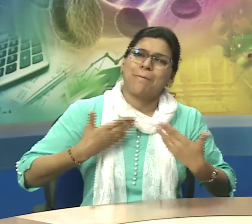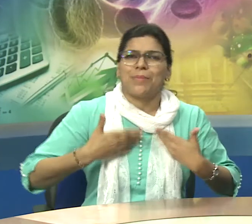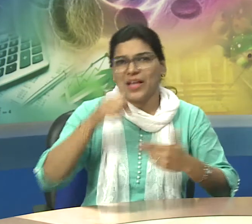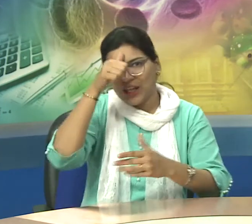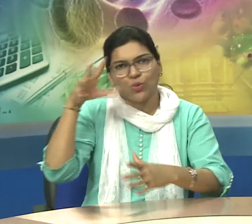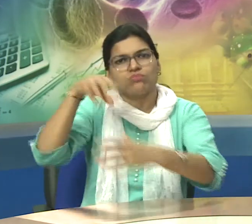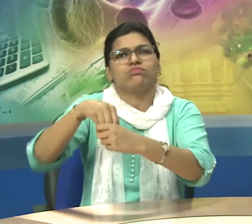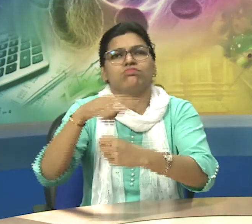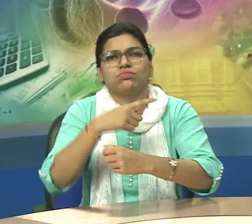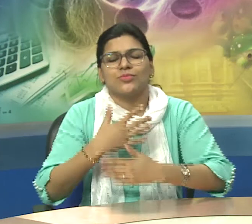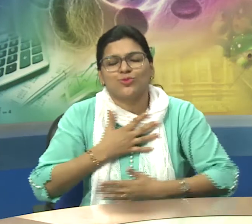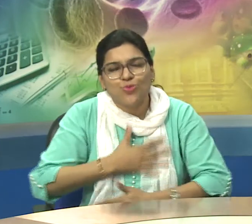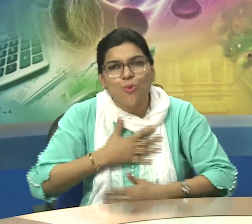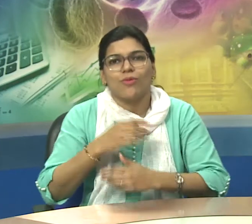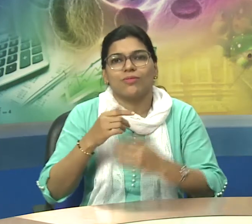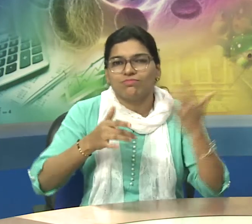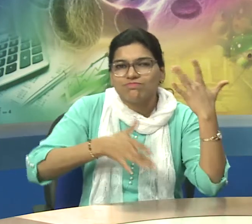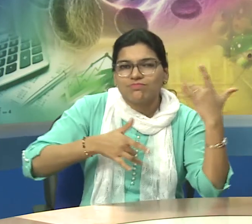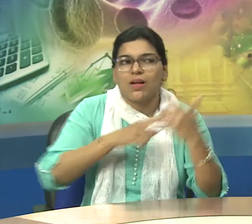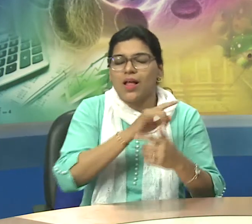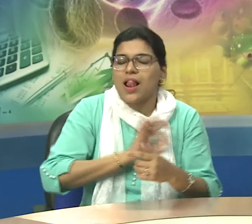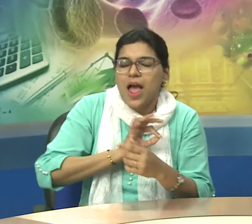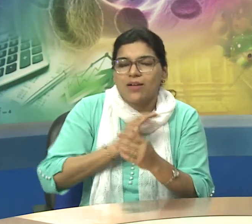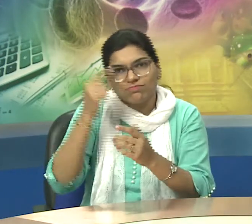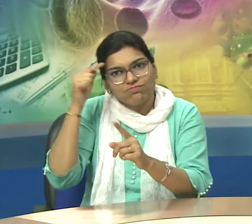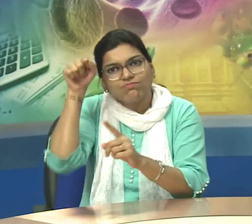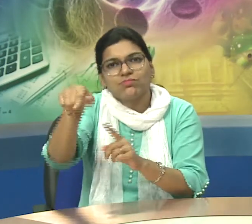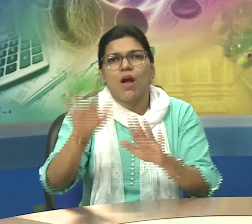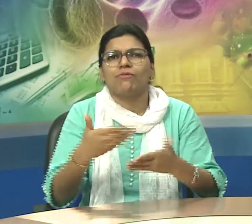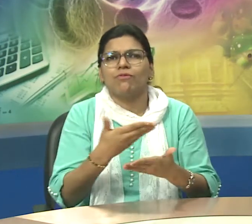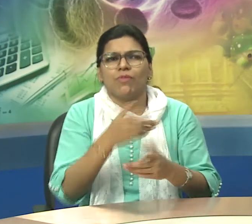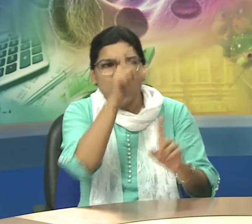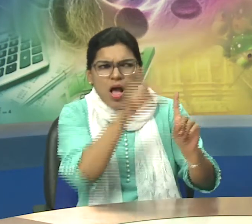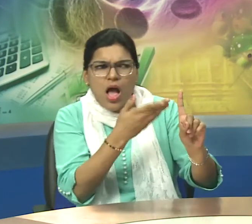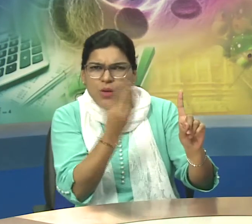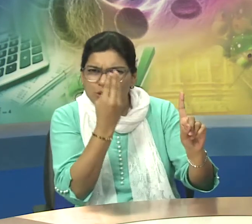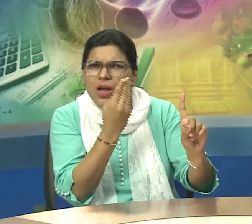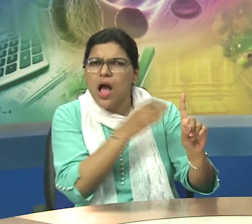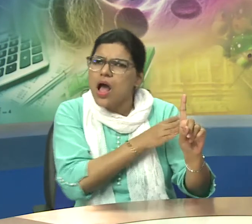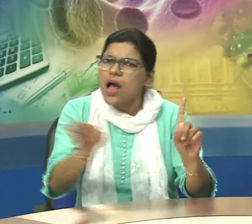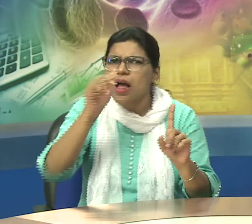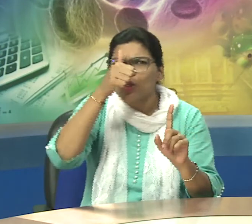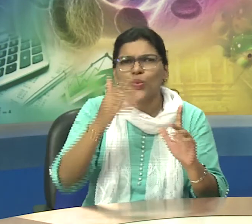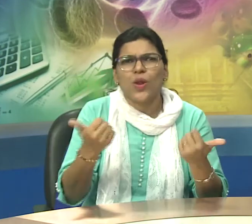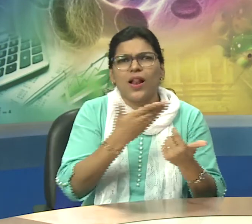Music is something which everyone can enjoy and feel.